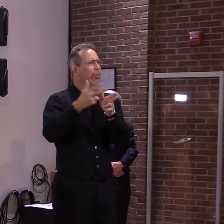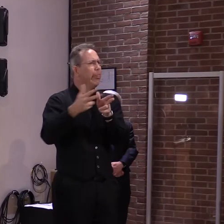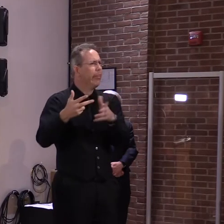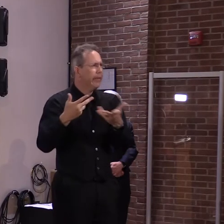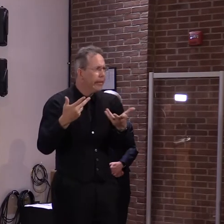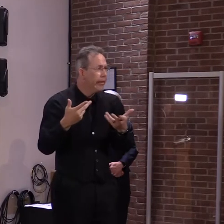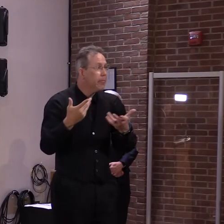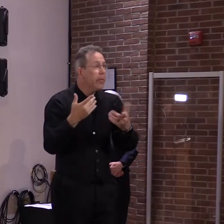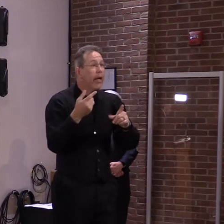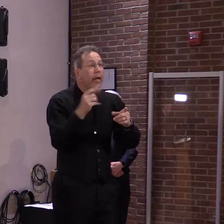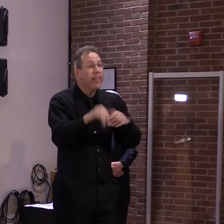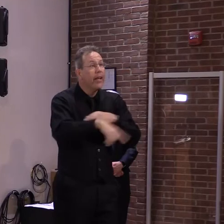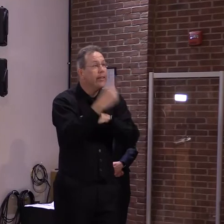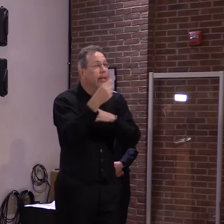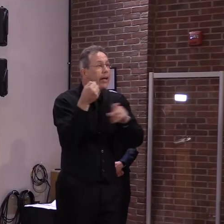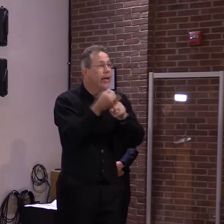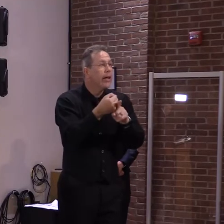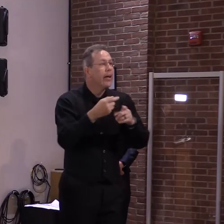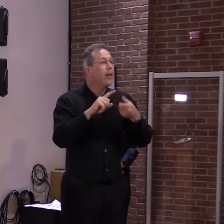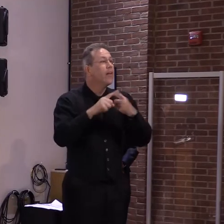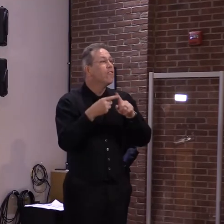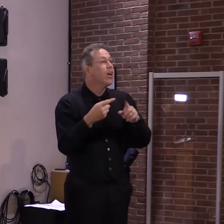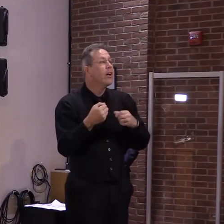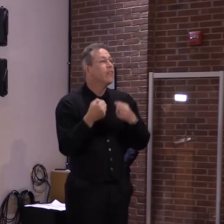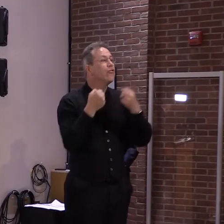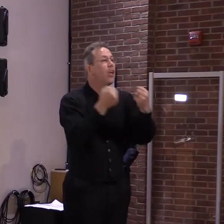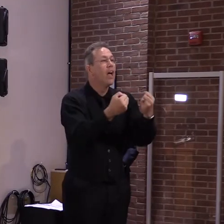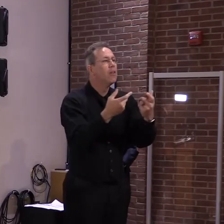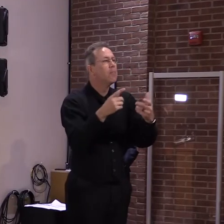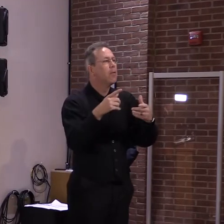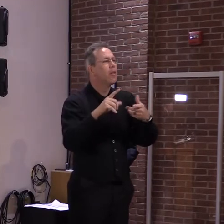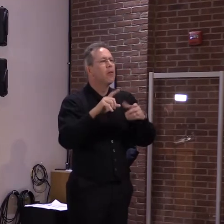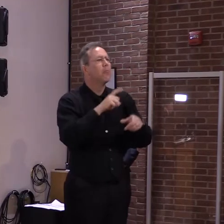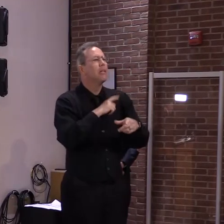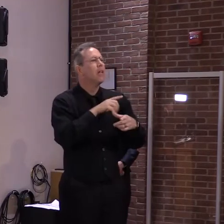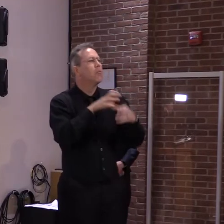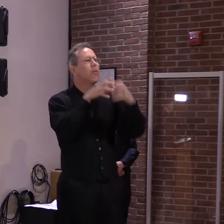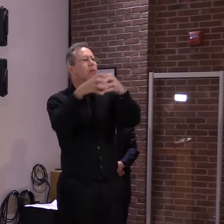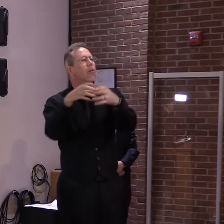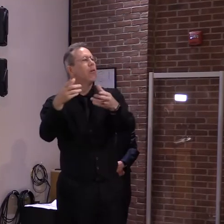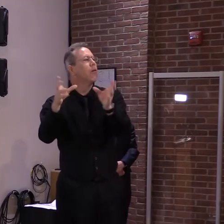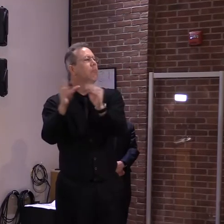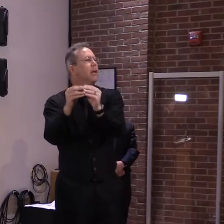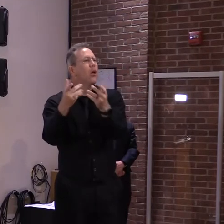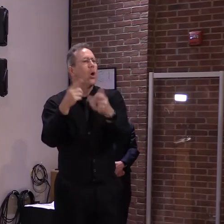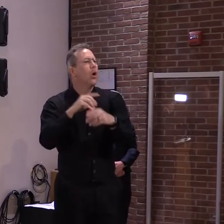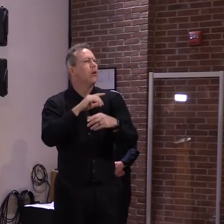there's a lot of different factors that go into whether you see troopers on the interstate at any given time.